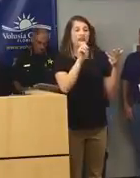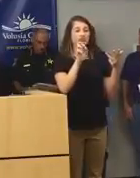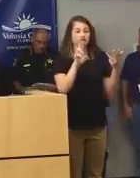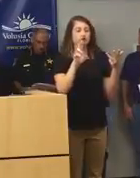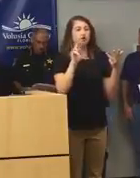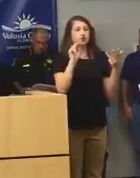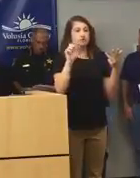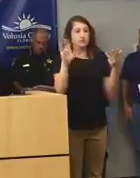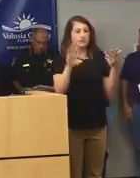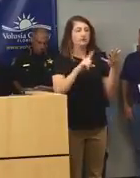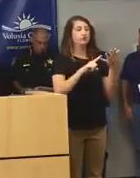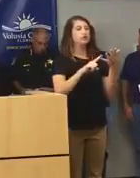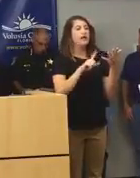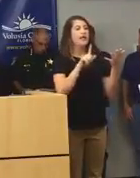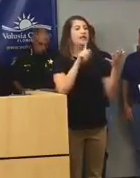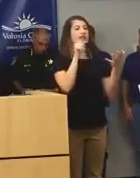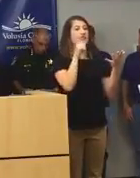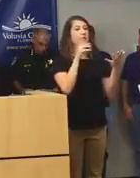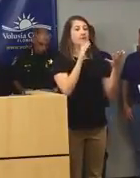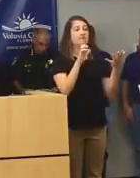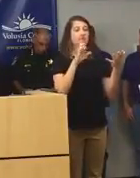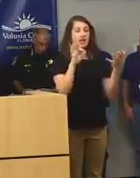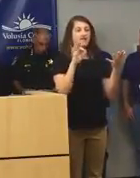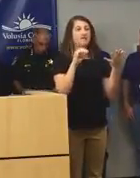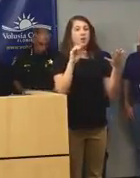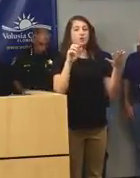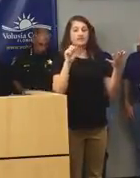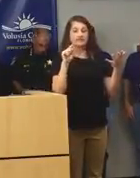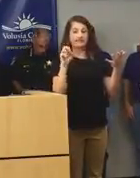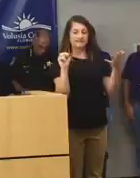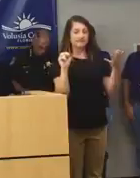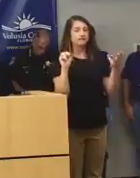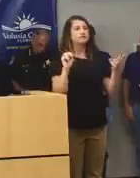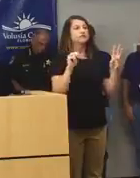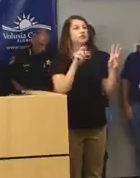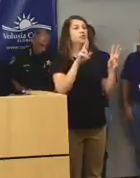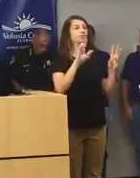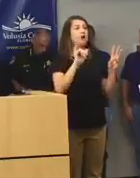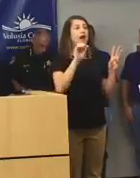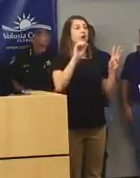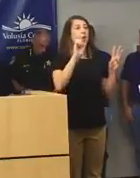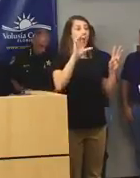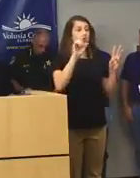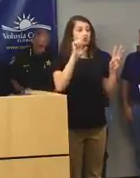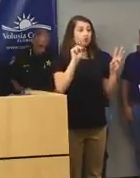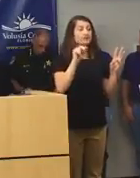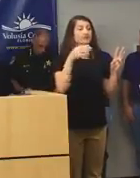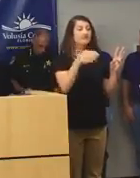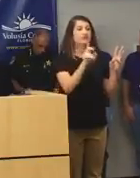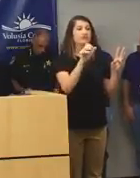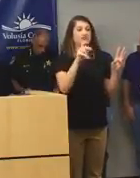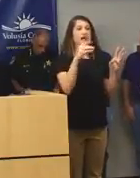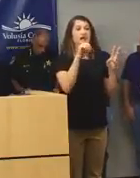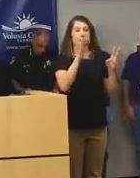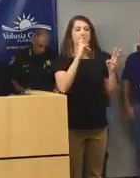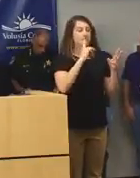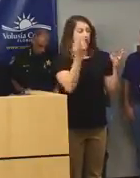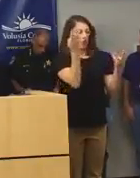Smyrna Beach, Lemon Bluff Boat Ramp, Osteen, and Rye Ocean Drive Fishing Dock in Ormond